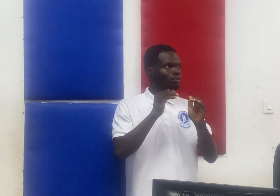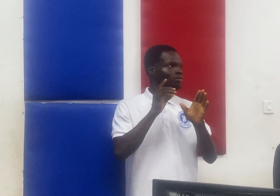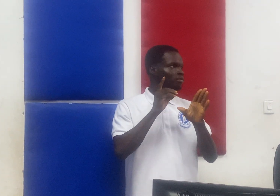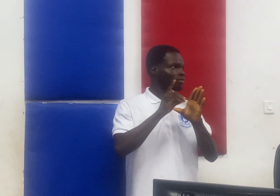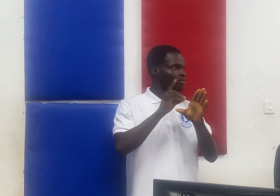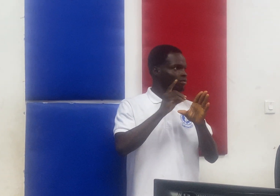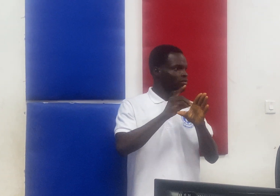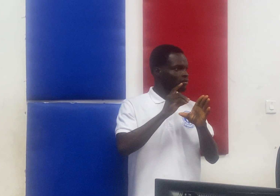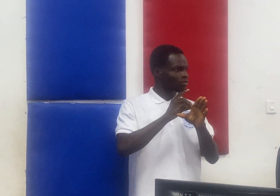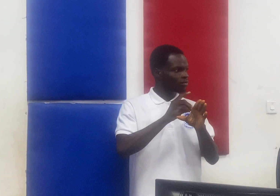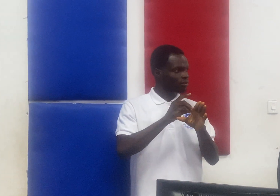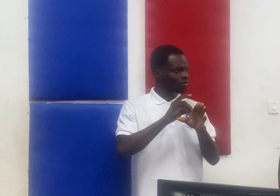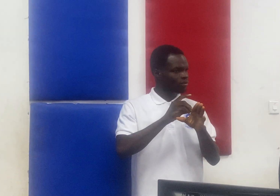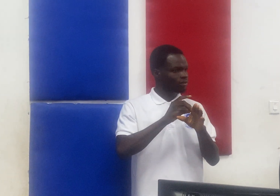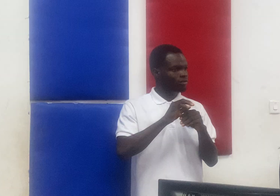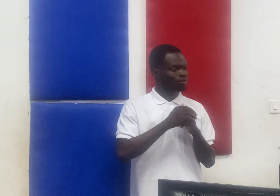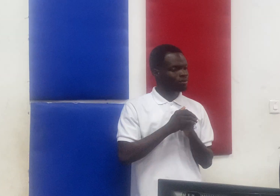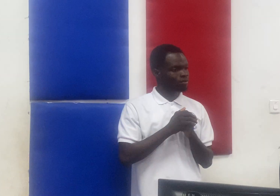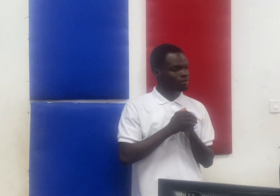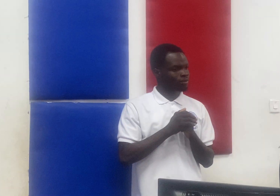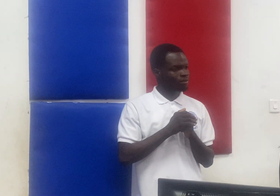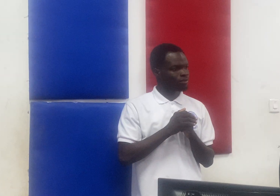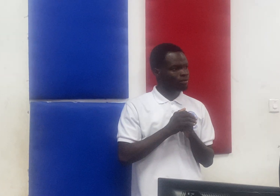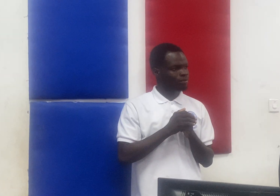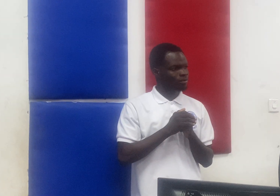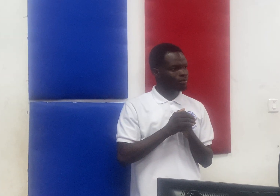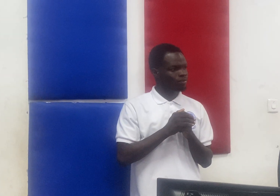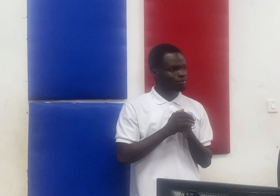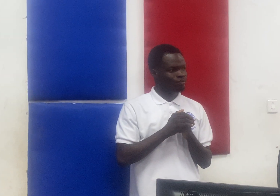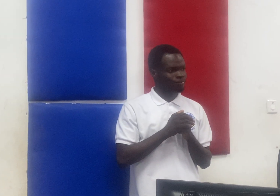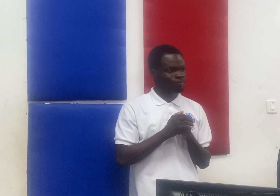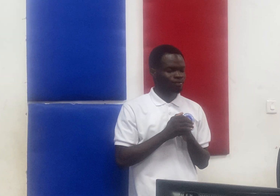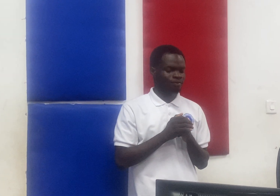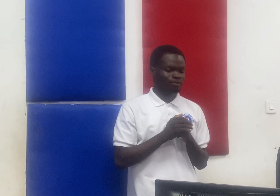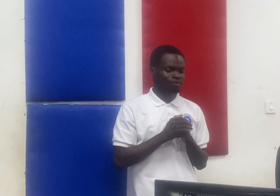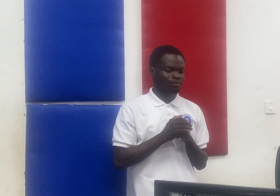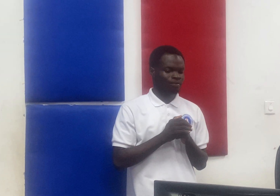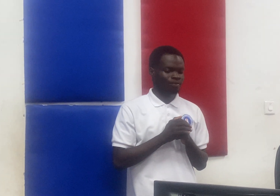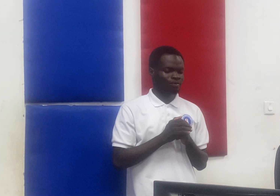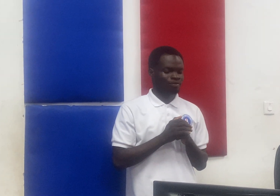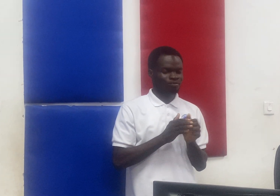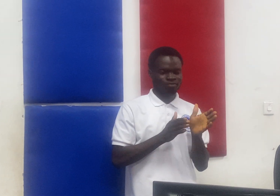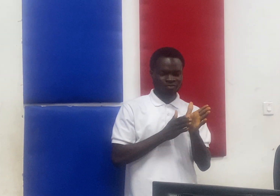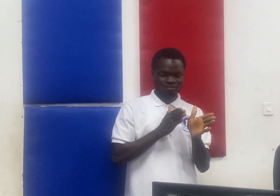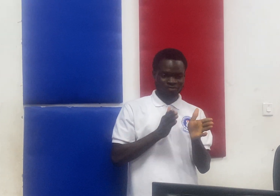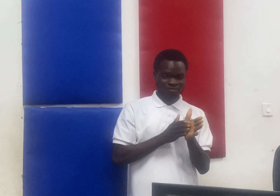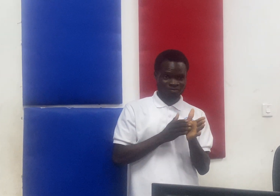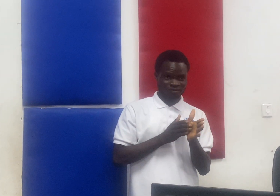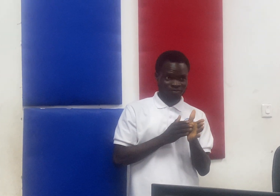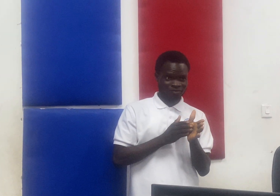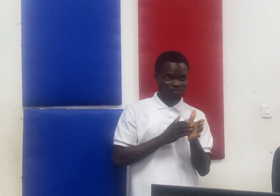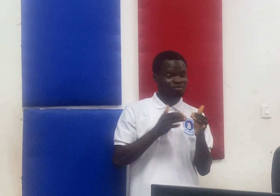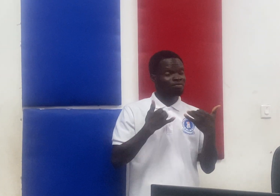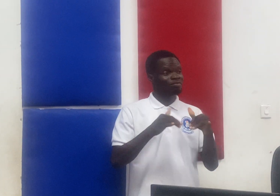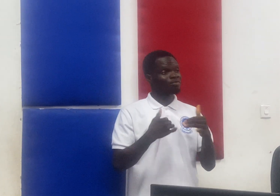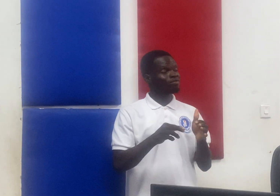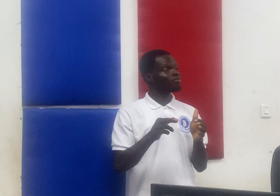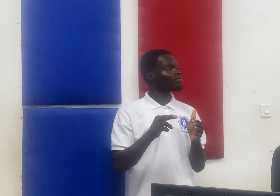relationship? Mrs. Millicent. Okay, thank you. Schools play a major role